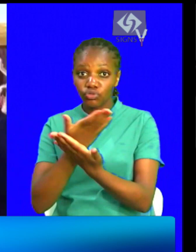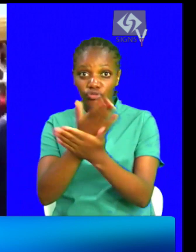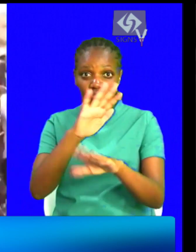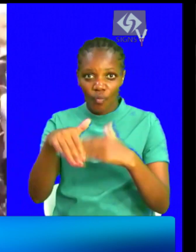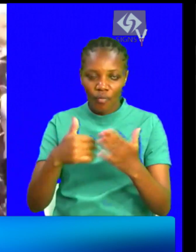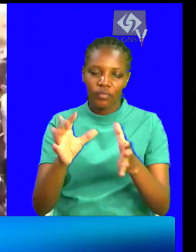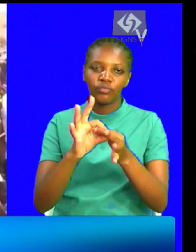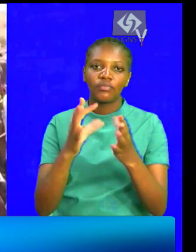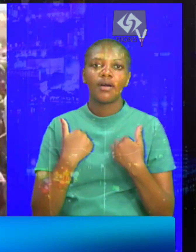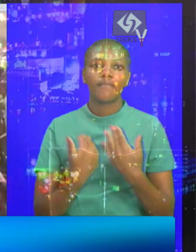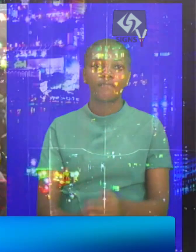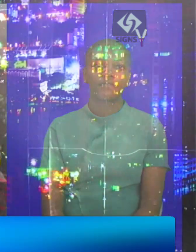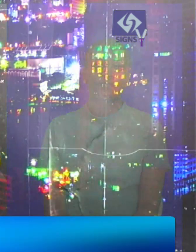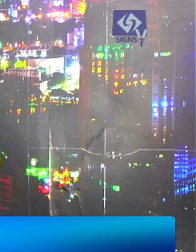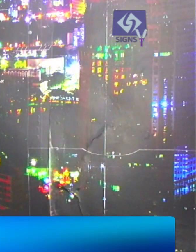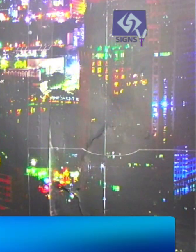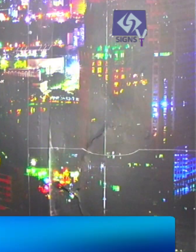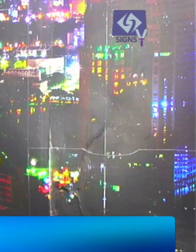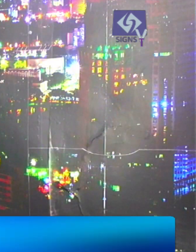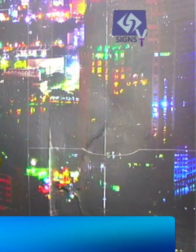hapa mumeshirikiana.